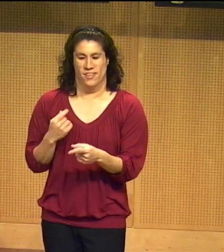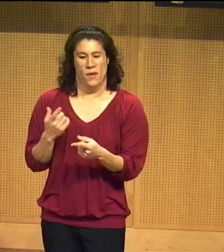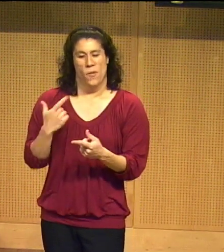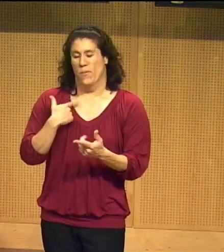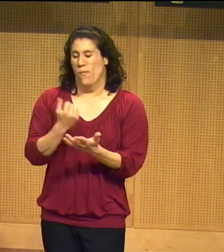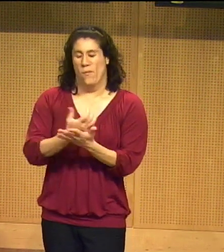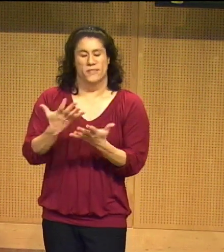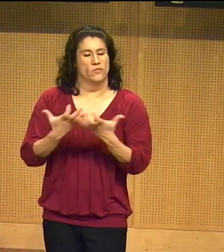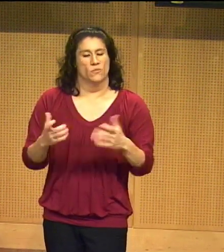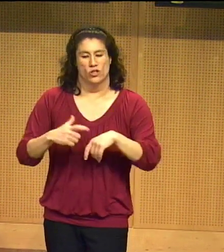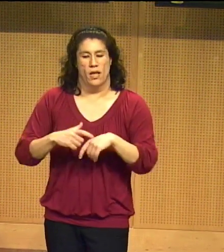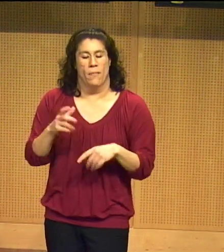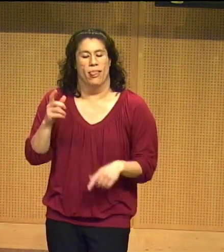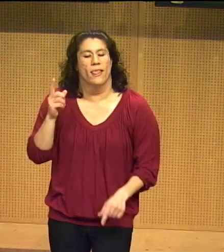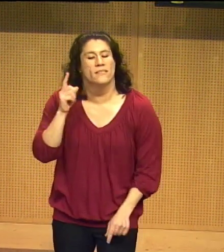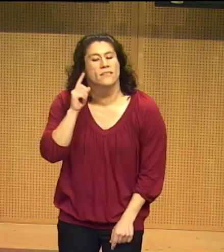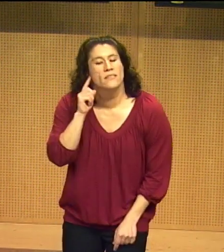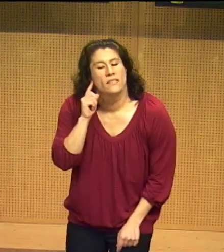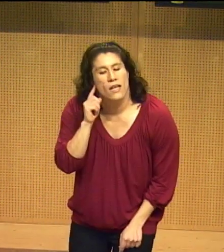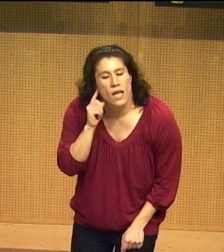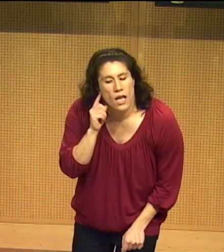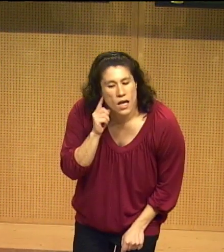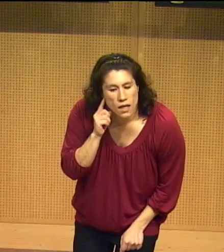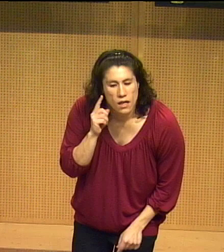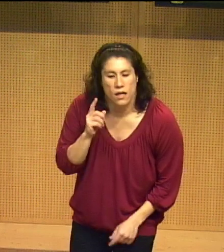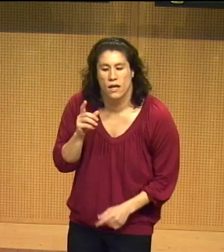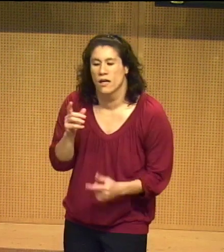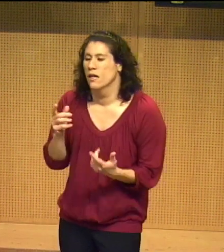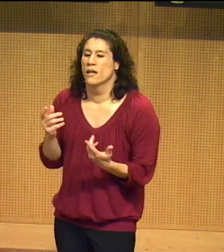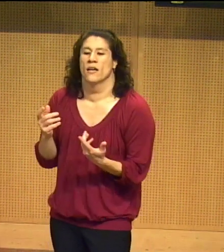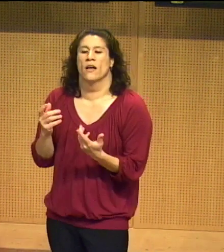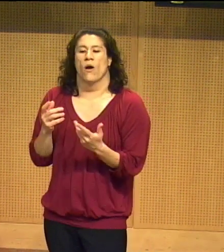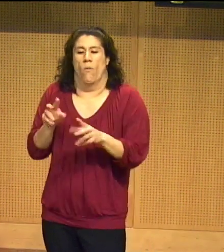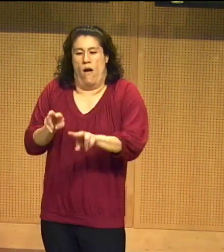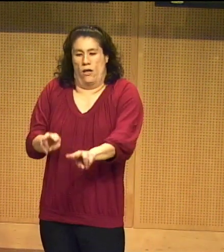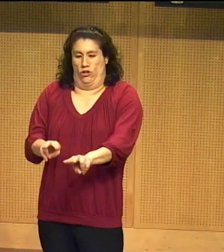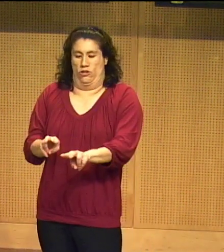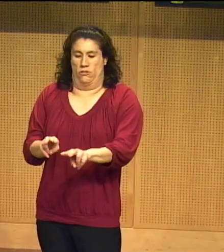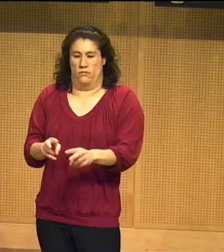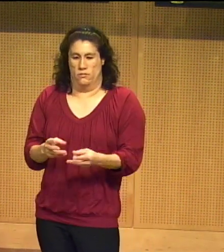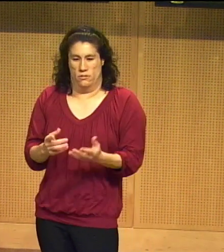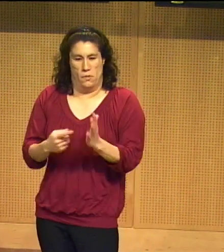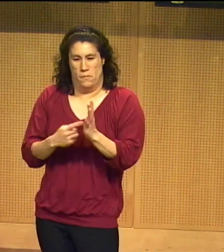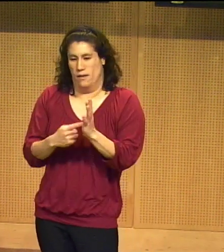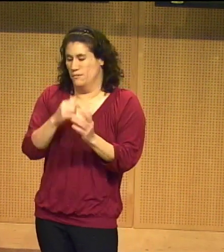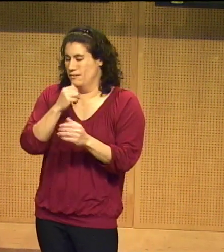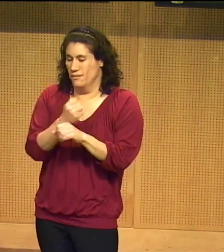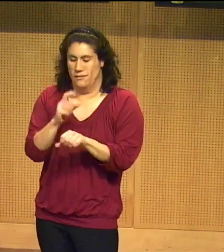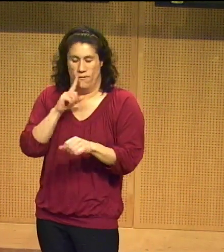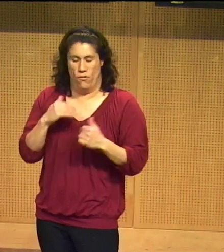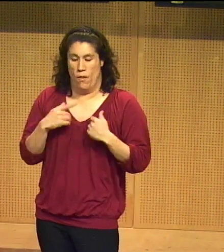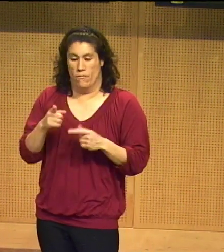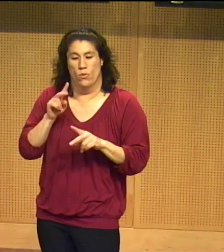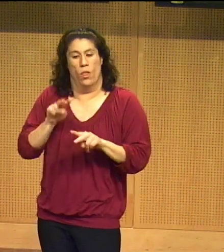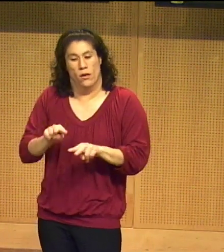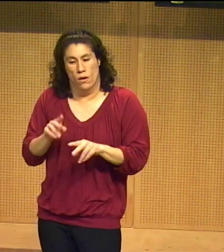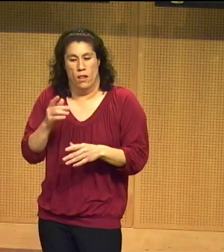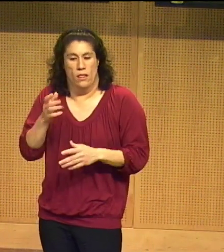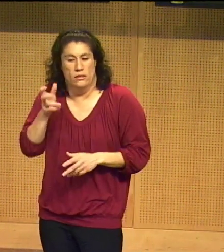stethoscope. People are so used to listening, but if they would just learn to watch. Sometimes it's not safe to get close to an animal. It